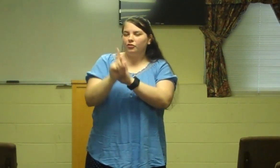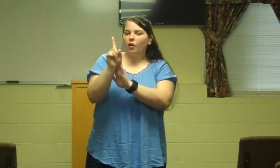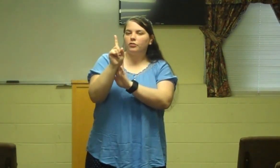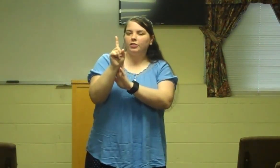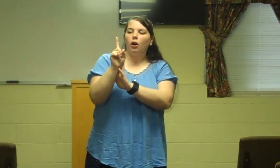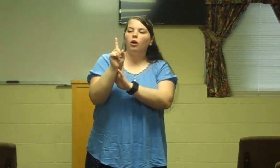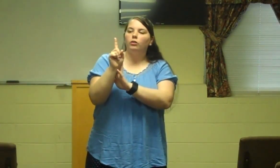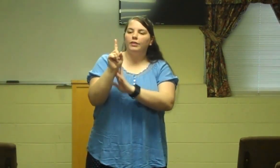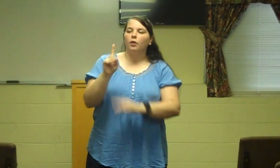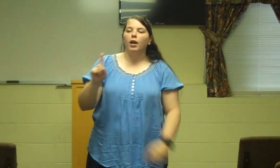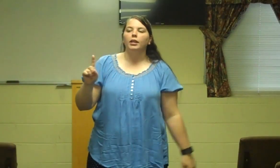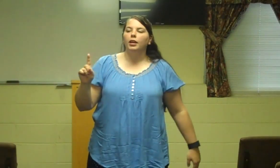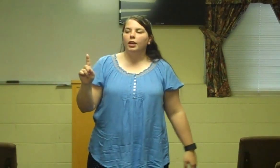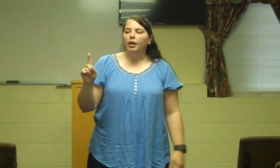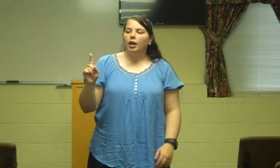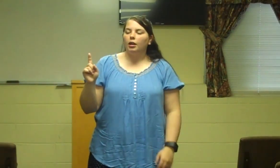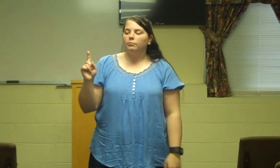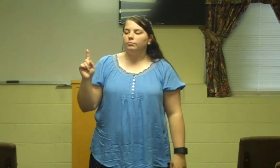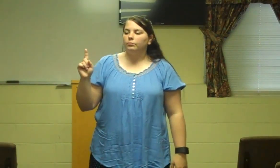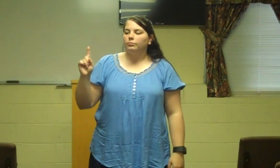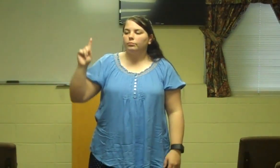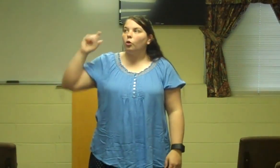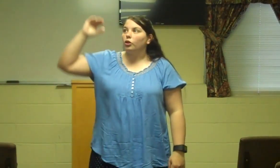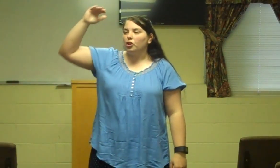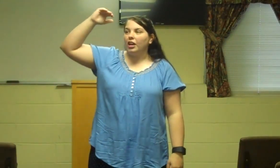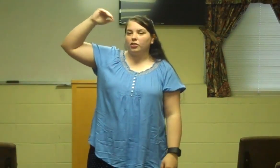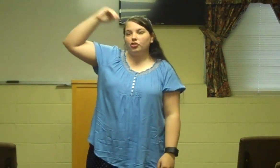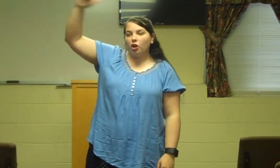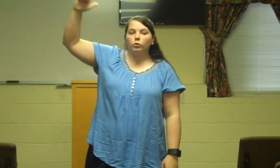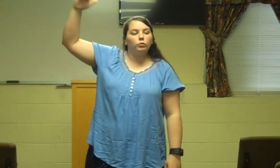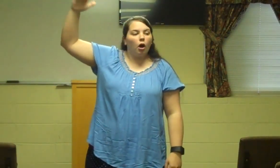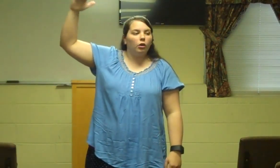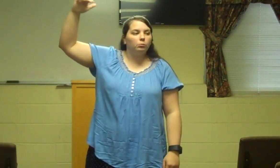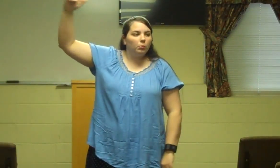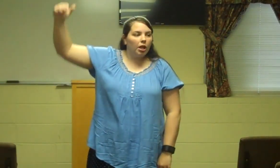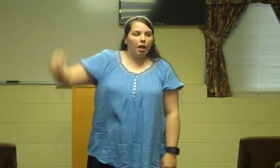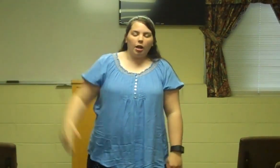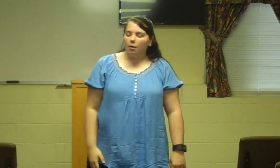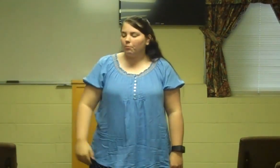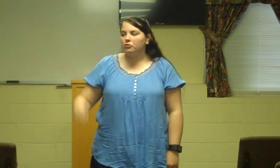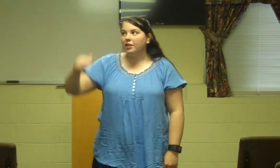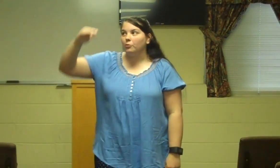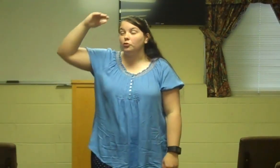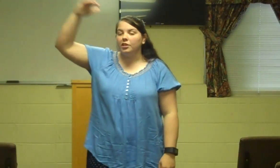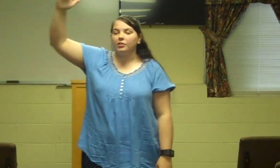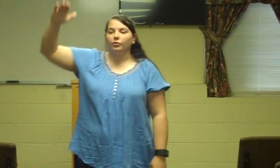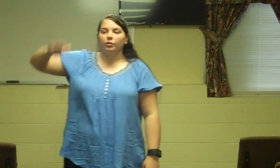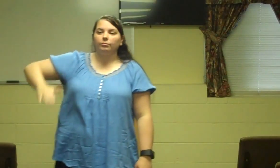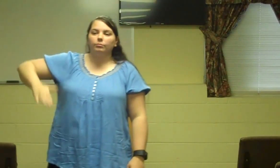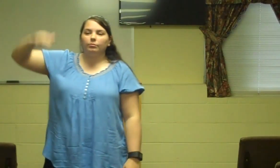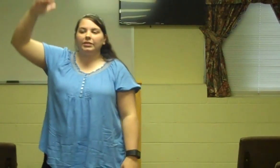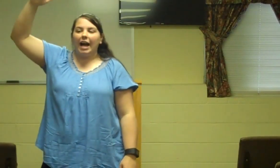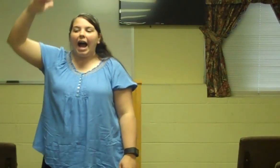you've also seen tall that way. Or you can actually show tall. Most of the time you use this for